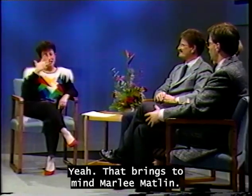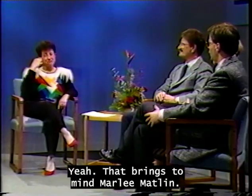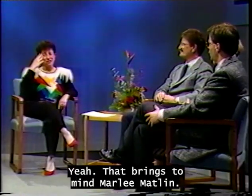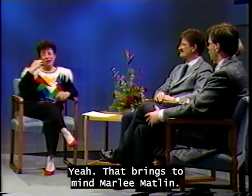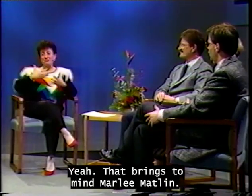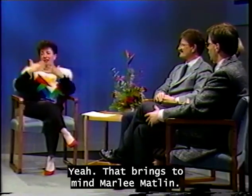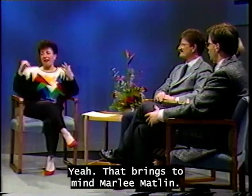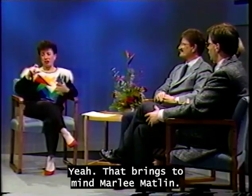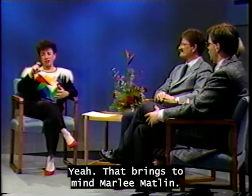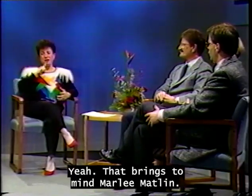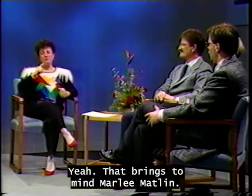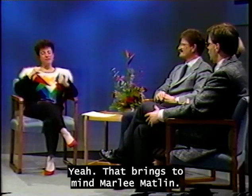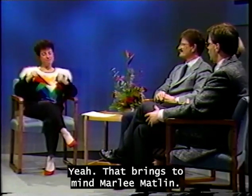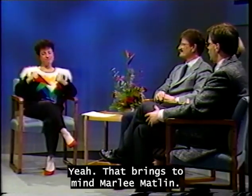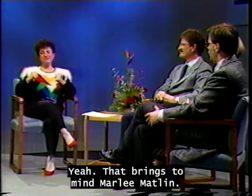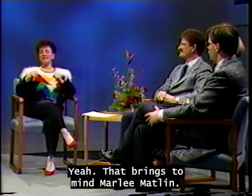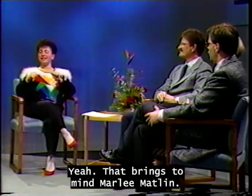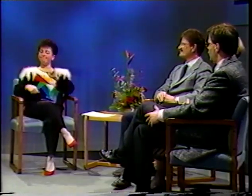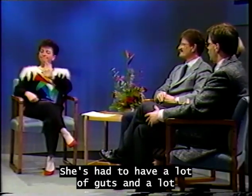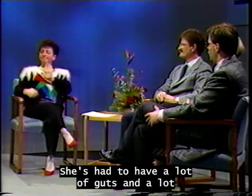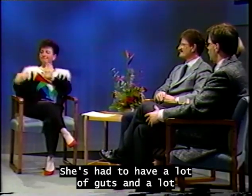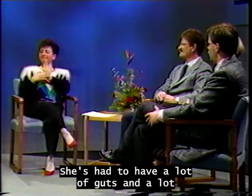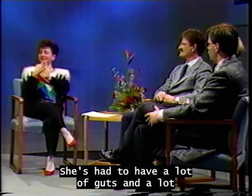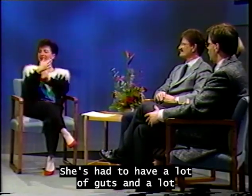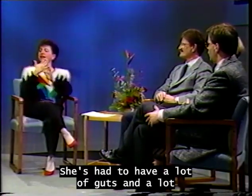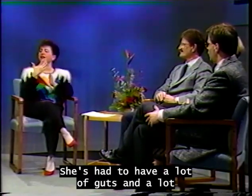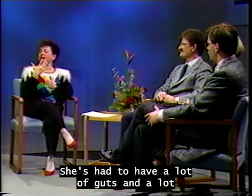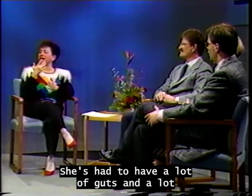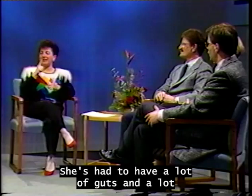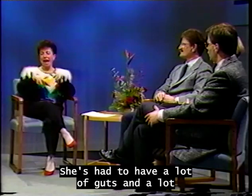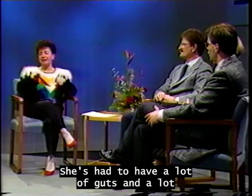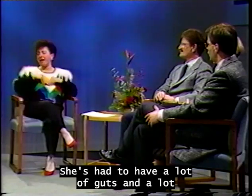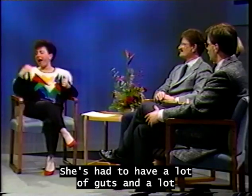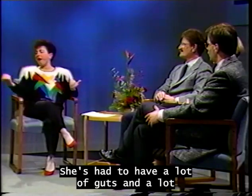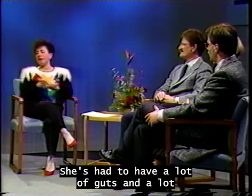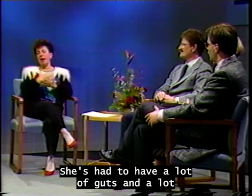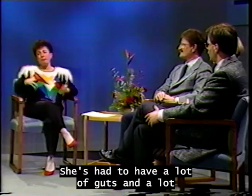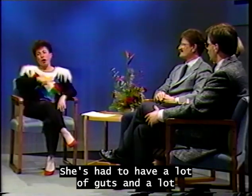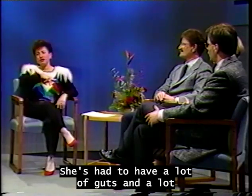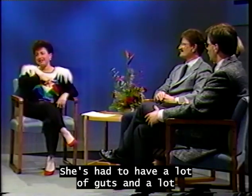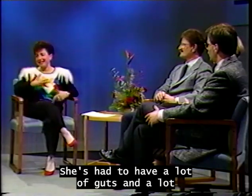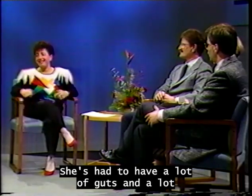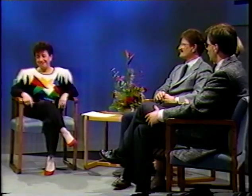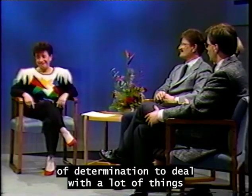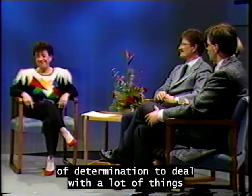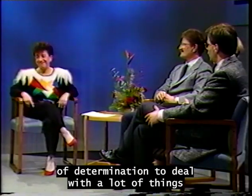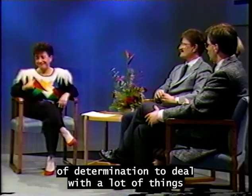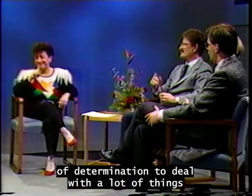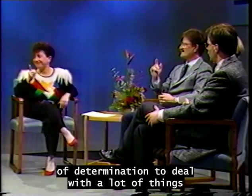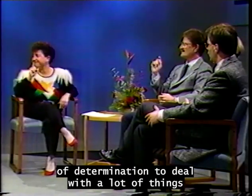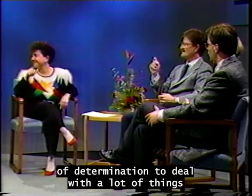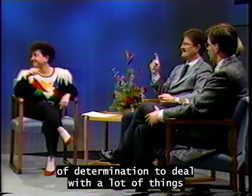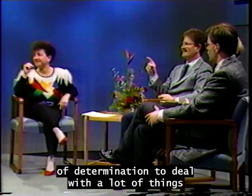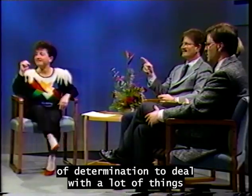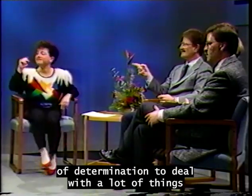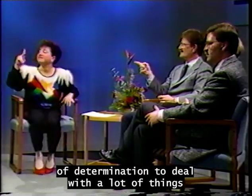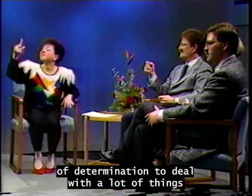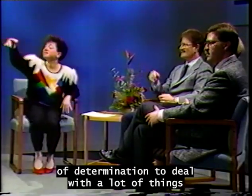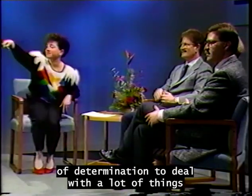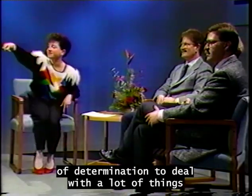Yeah, that brings to mind Marley Matlin. She's had to have a lot of guts and a lot of determination to deal